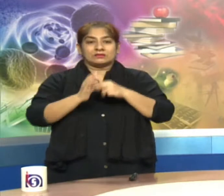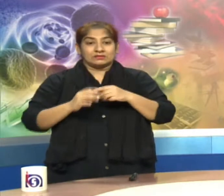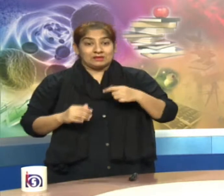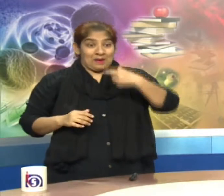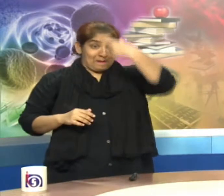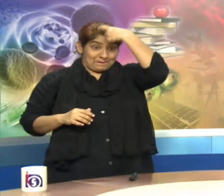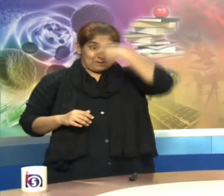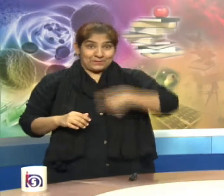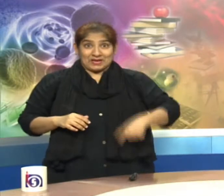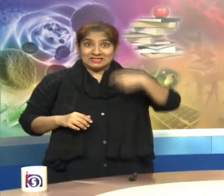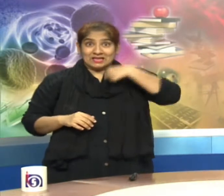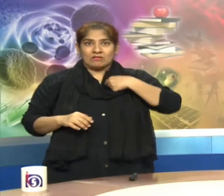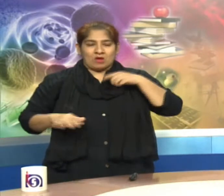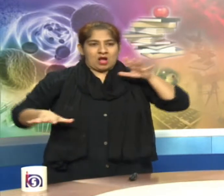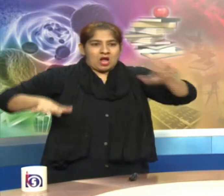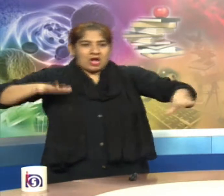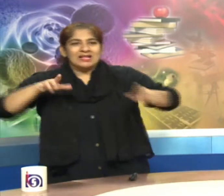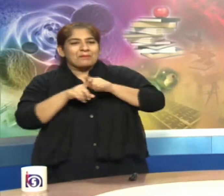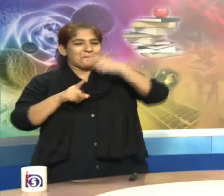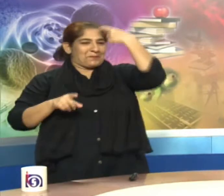good things about the product